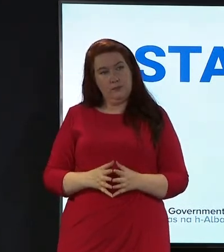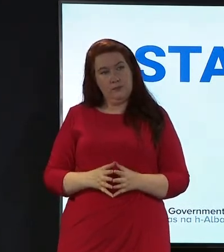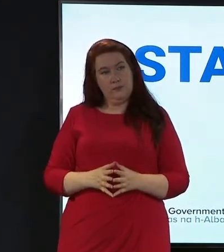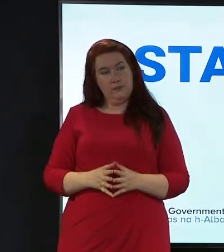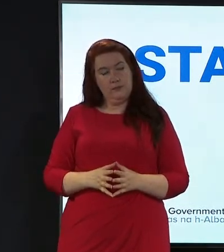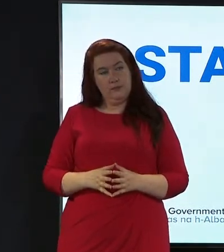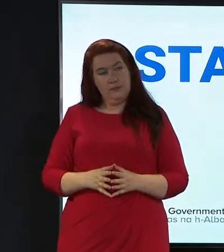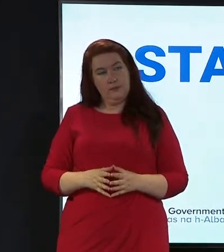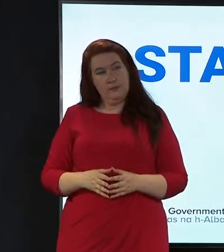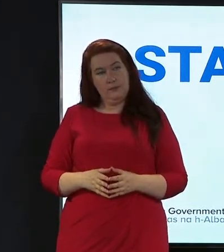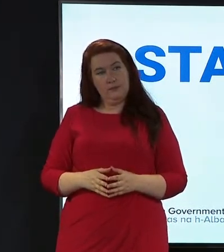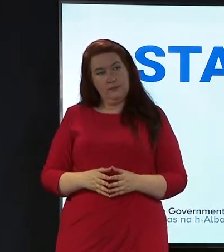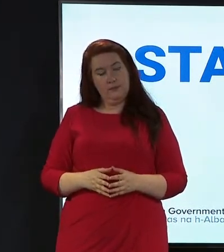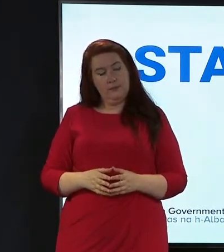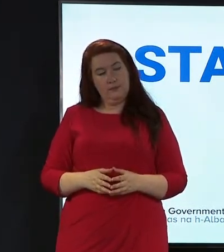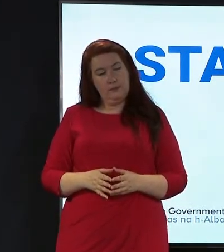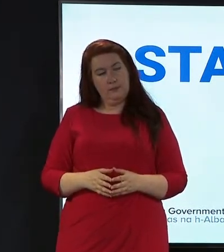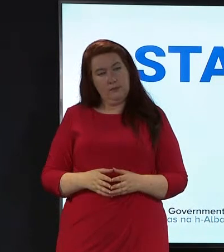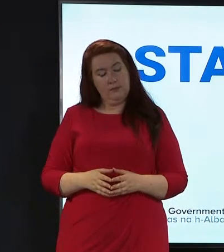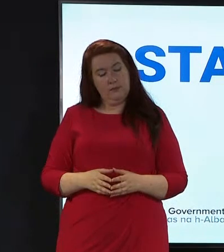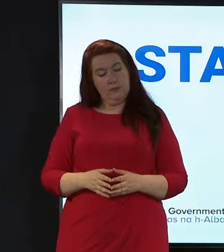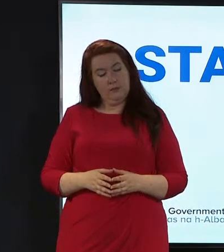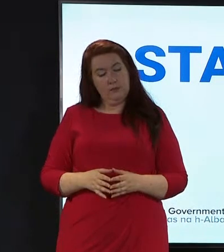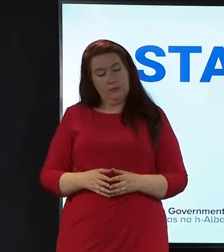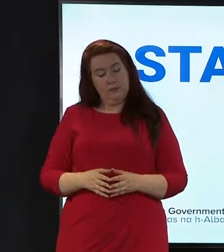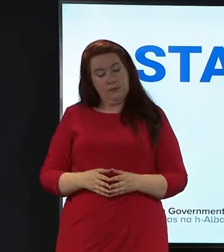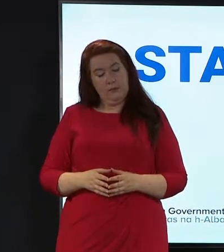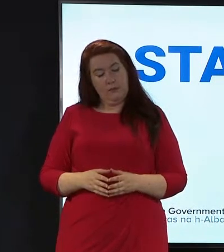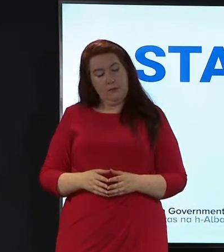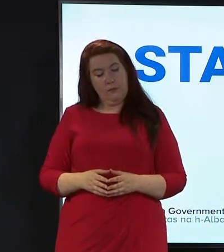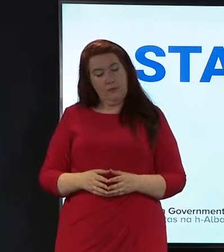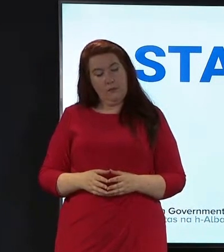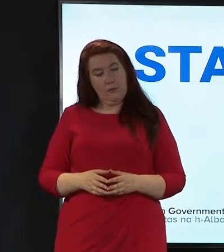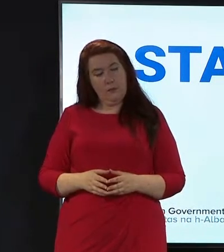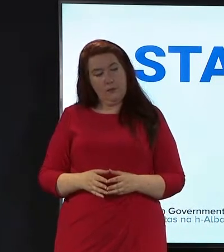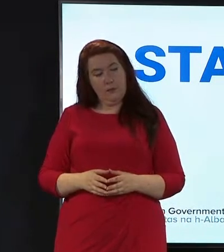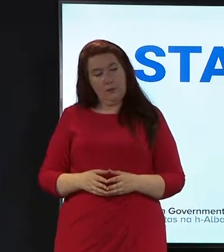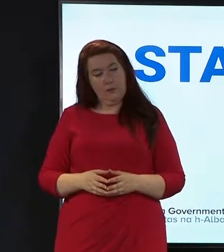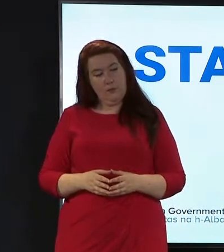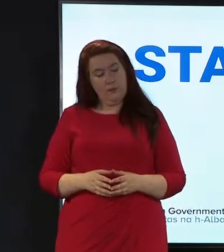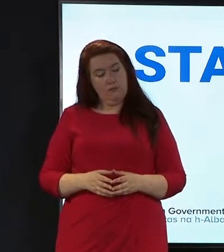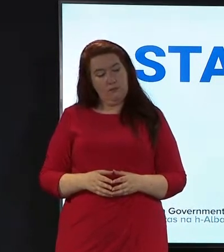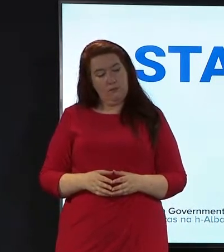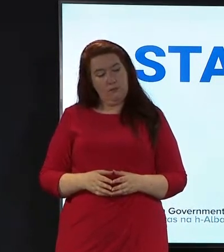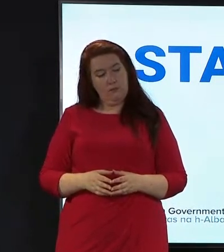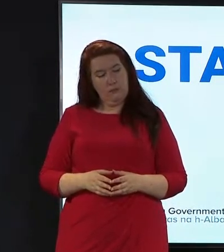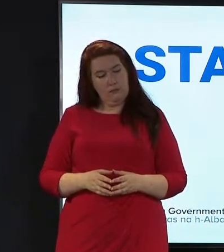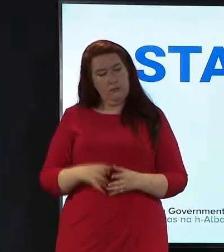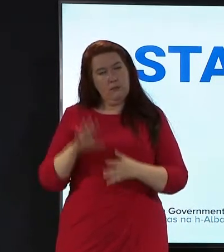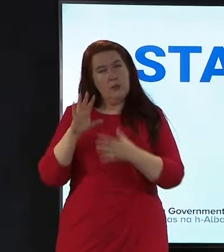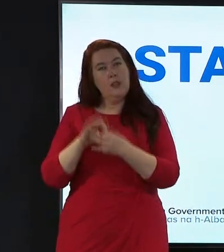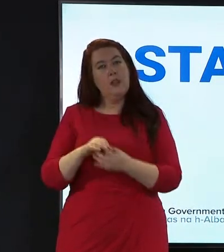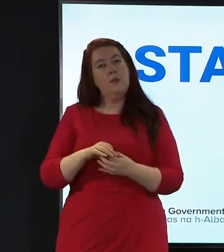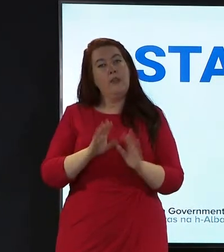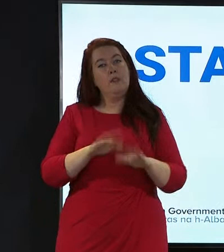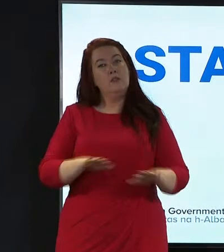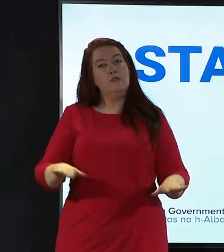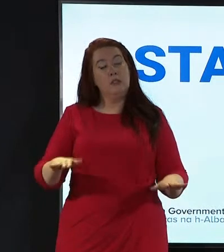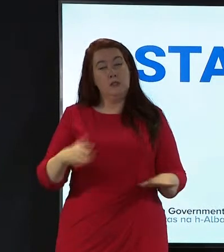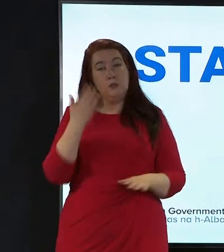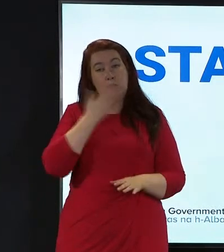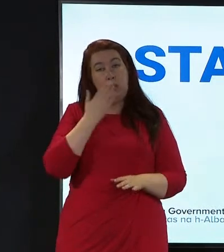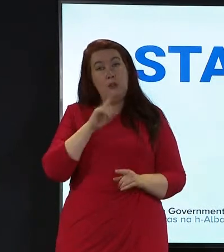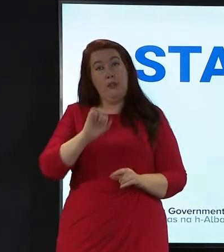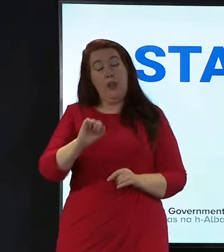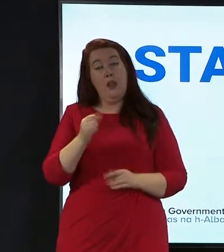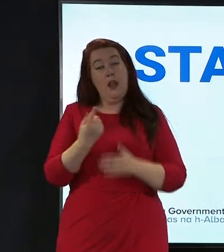Minister, just regarding the considerations that will be given to isolation rules for school pupils towards the end of the summer